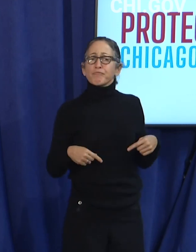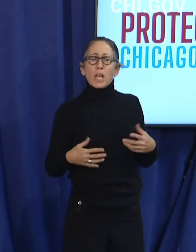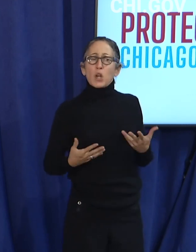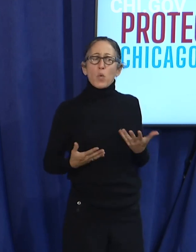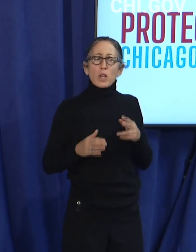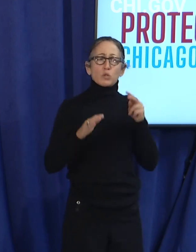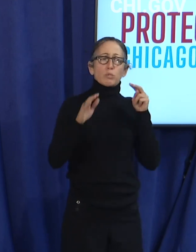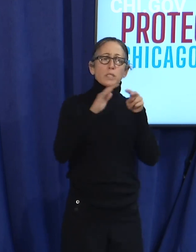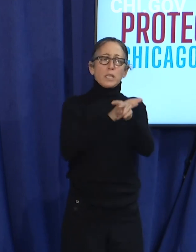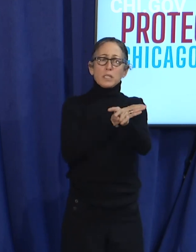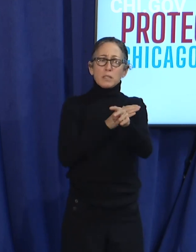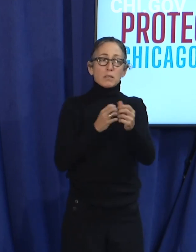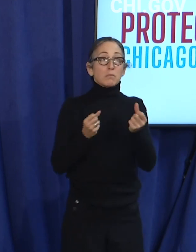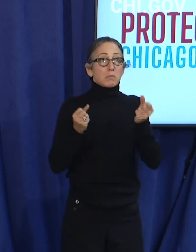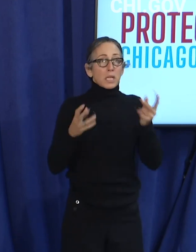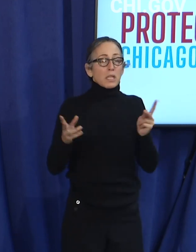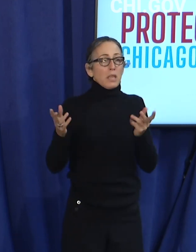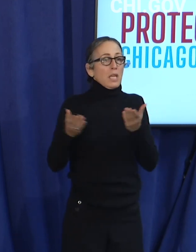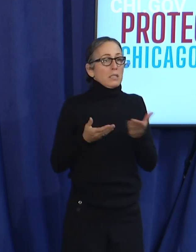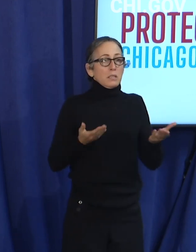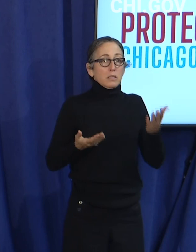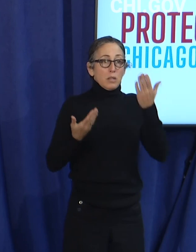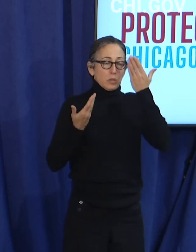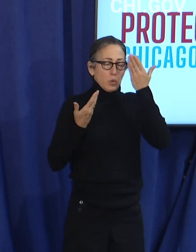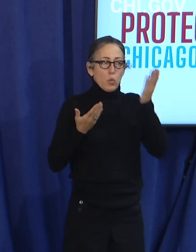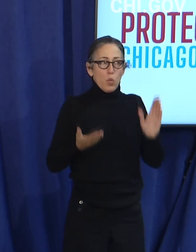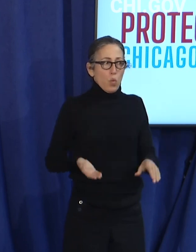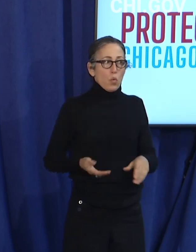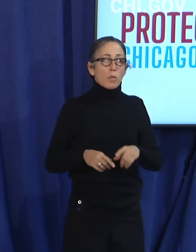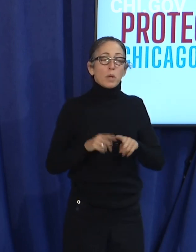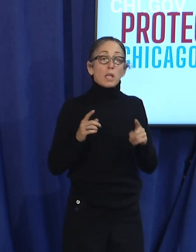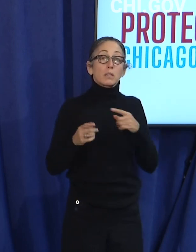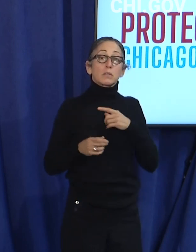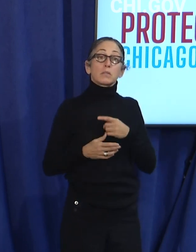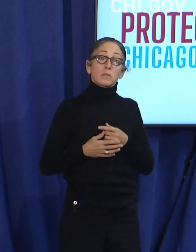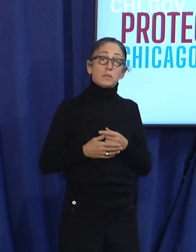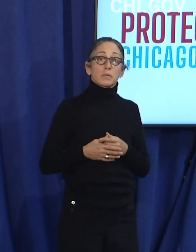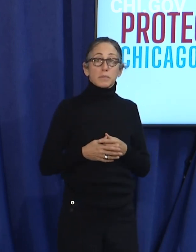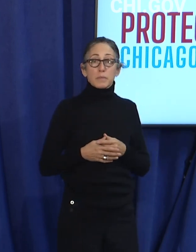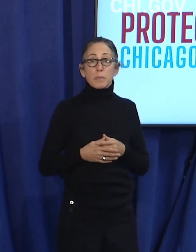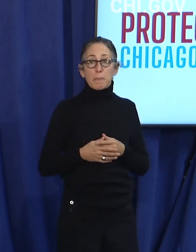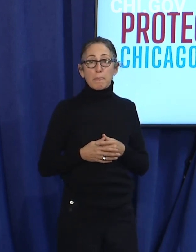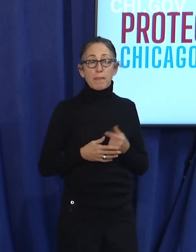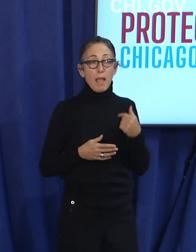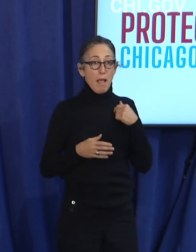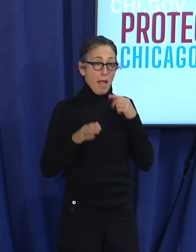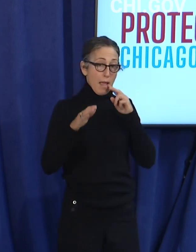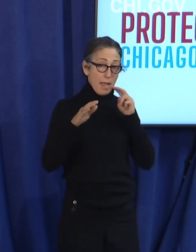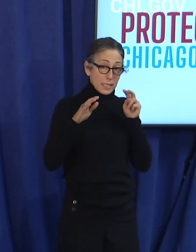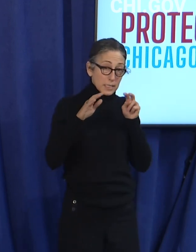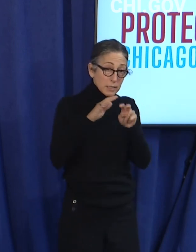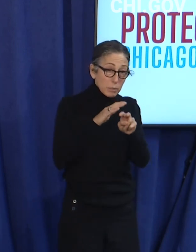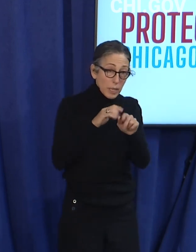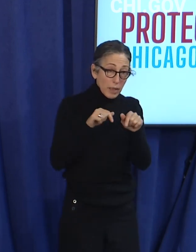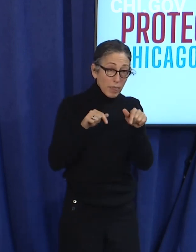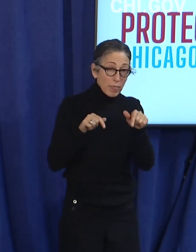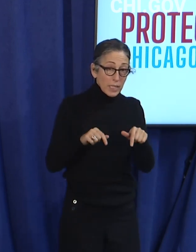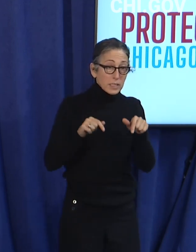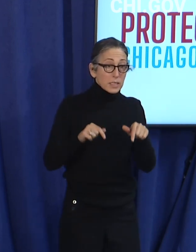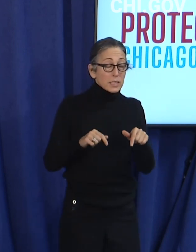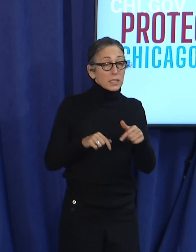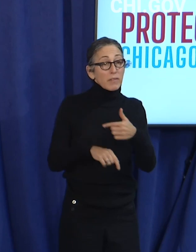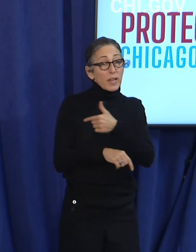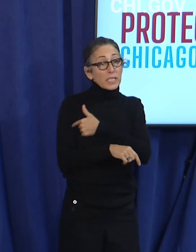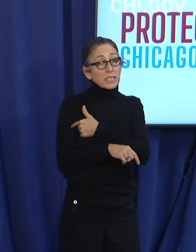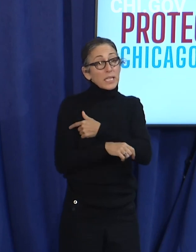we are just at the beginning of getting started. Certainly, I am anticipating this campaign to really